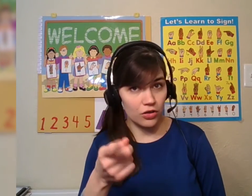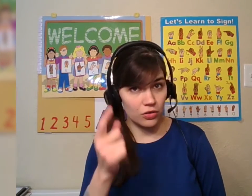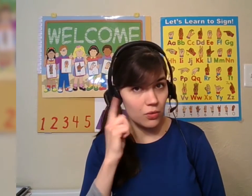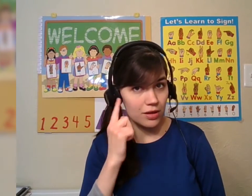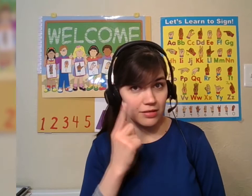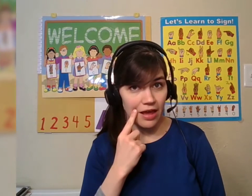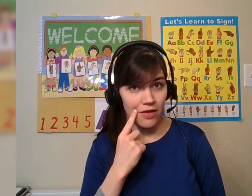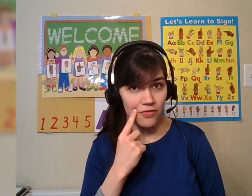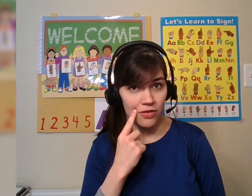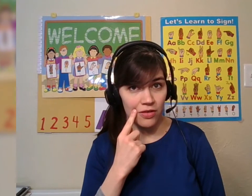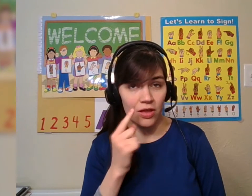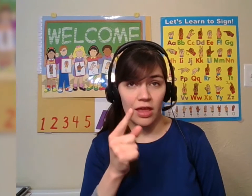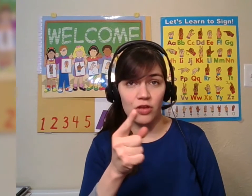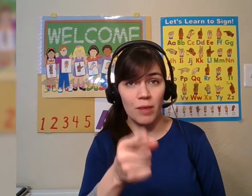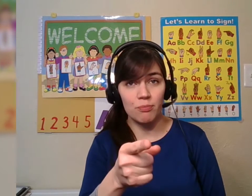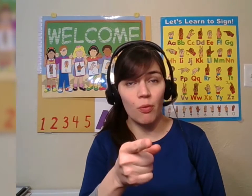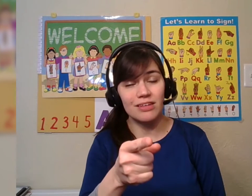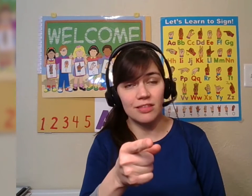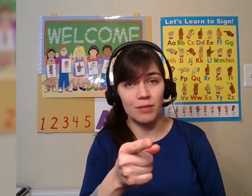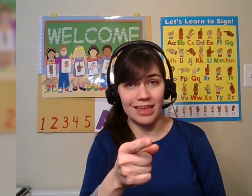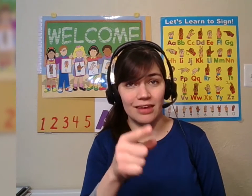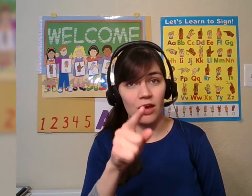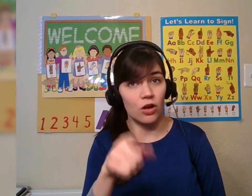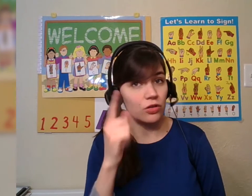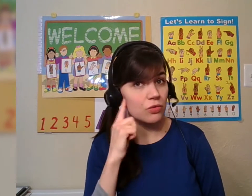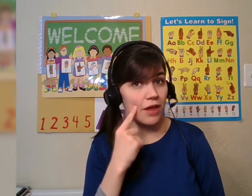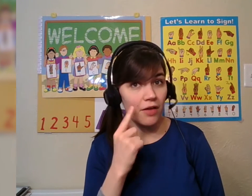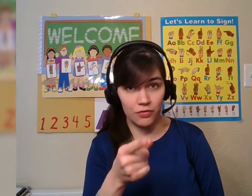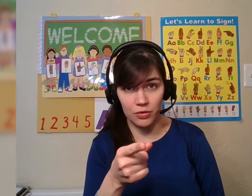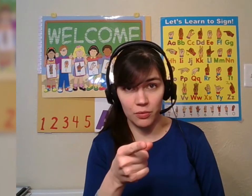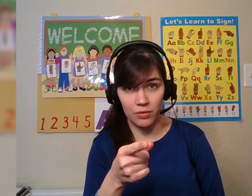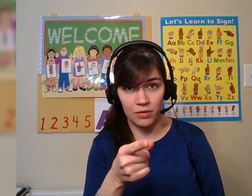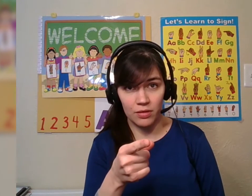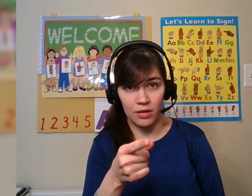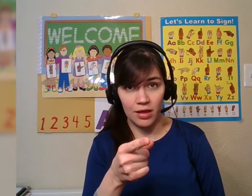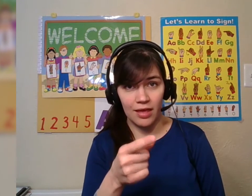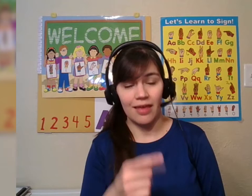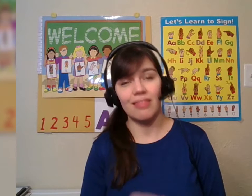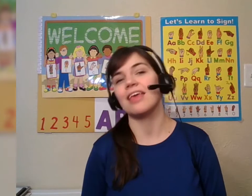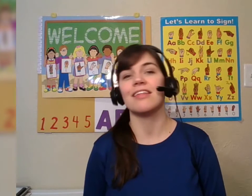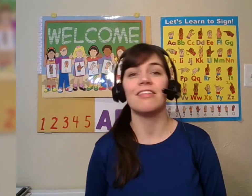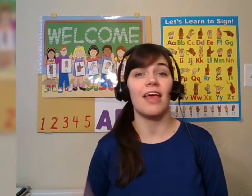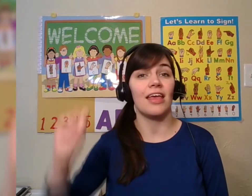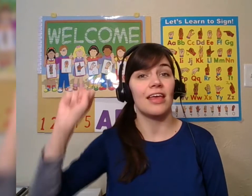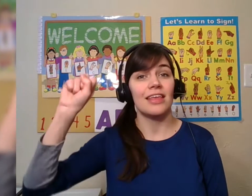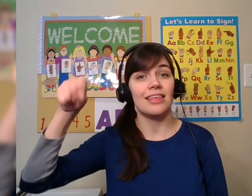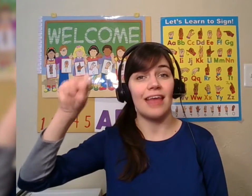you deaf? And you might point to them again. Are you deaf, you? And they can say